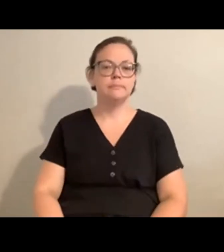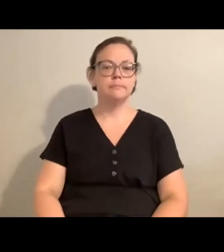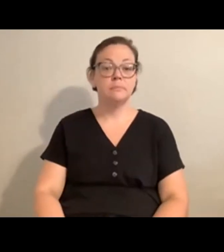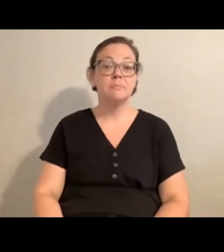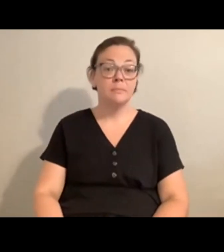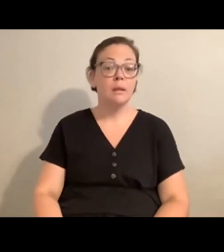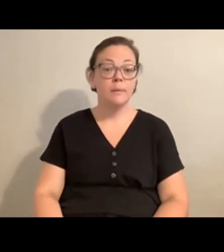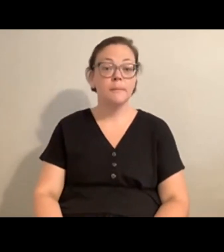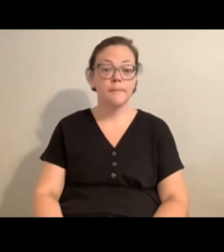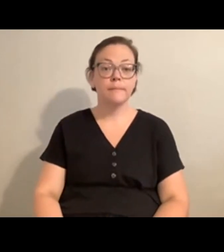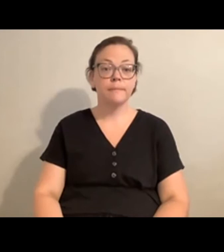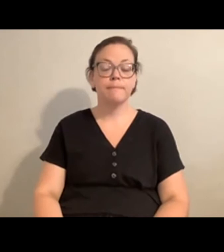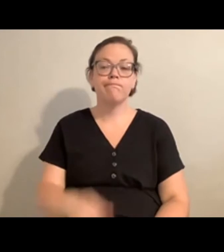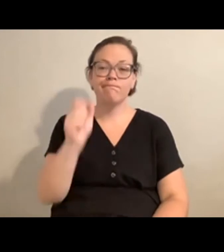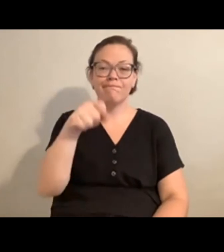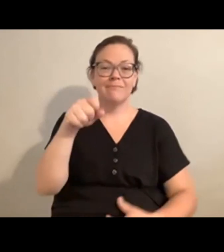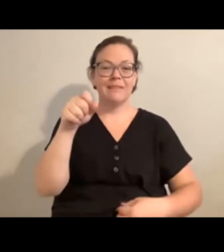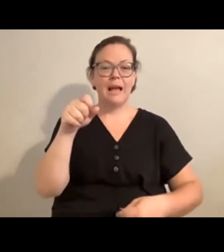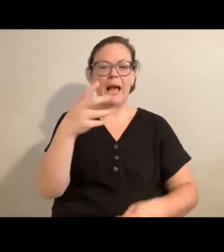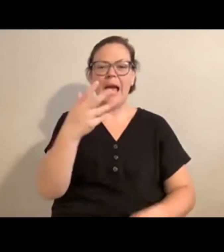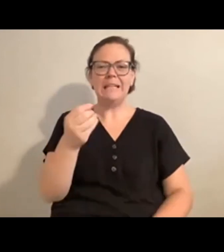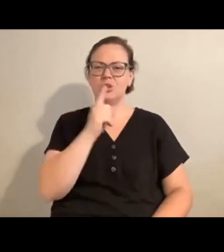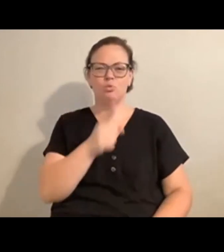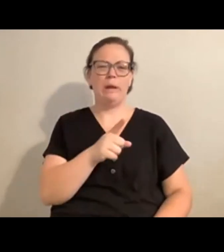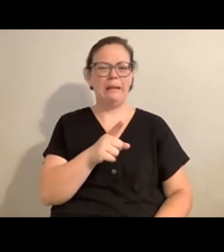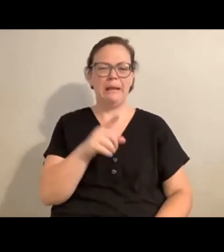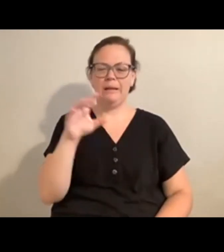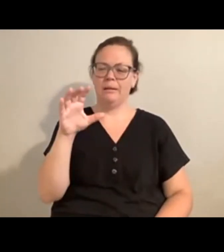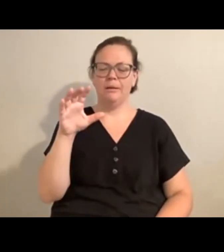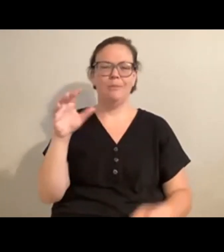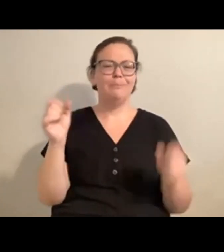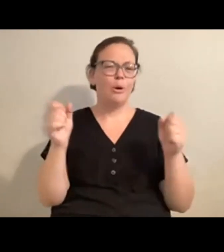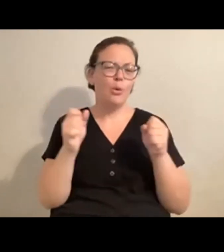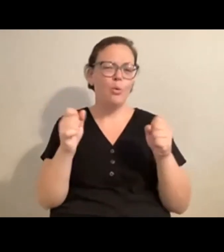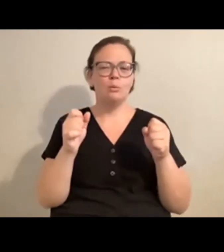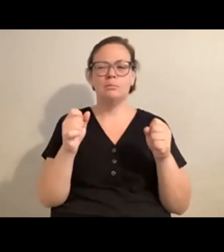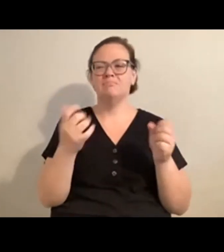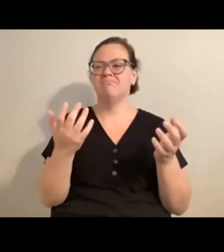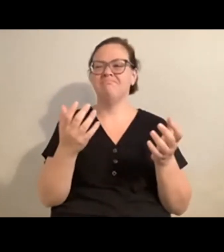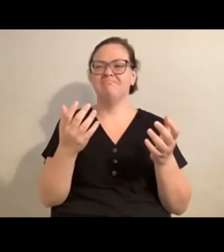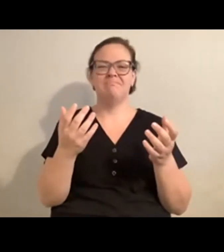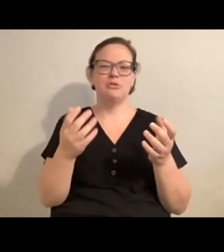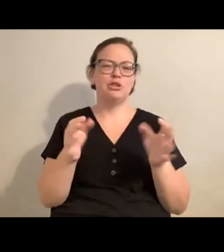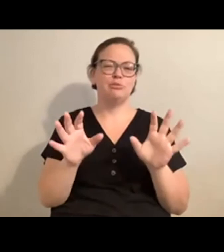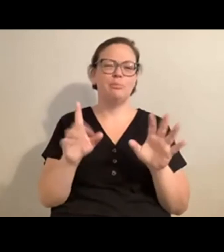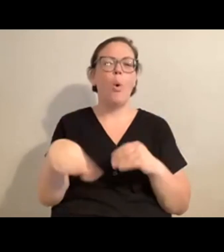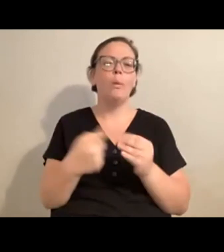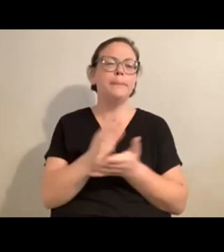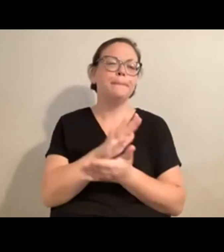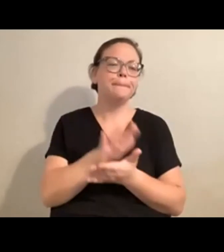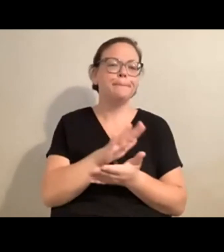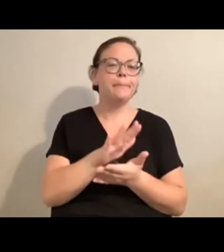Yeah, and because it's so cold, right? Like bureaucracy is cold and clerical